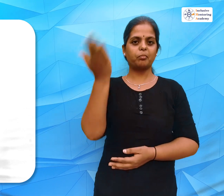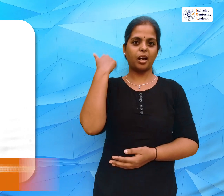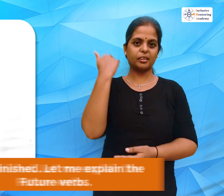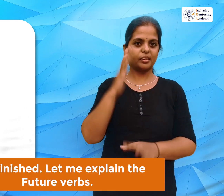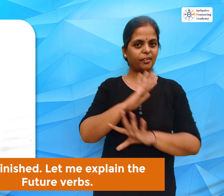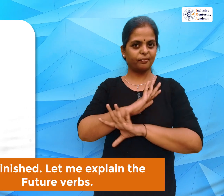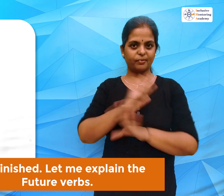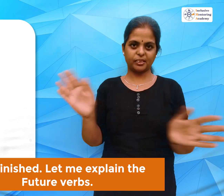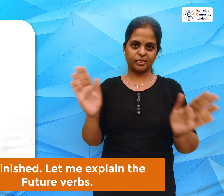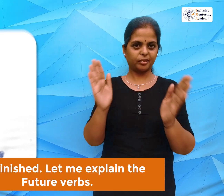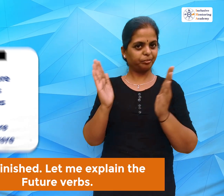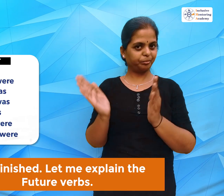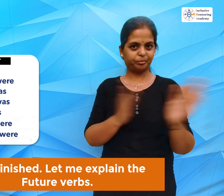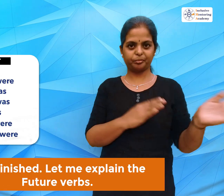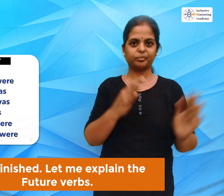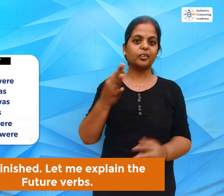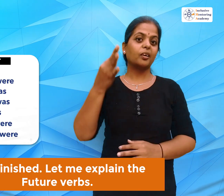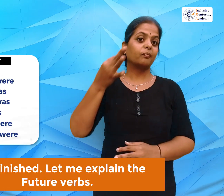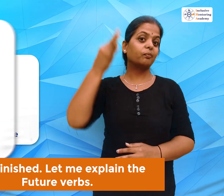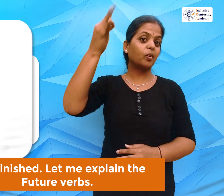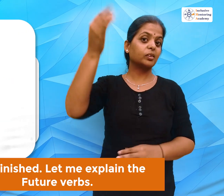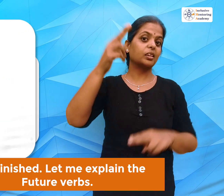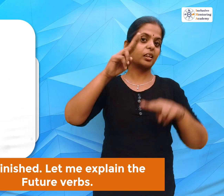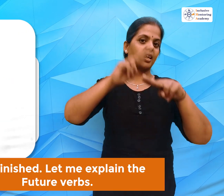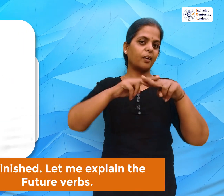Past finished. Let me explain future.